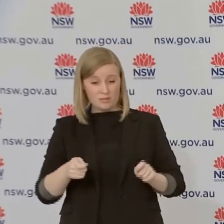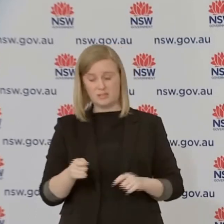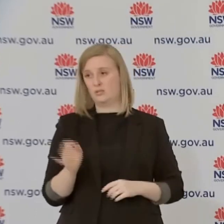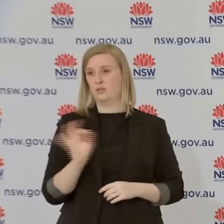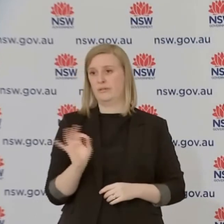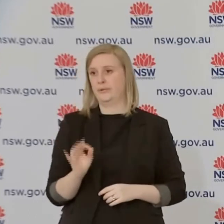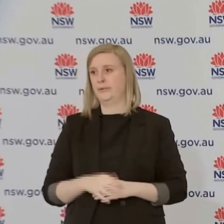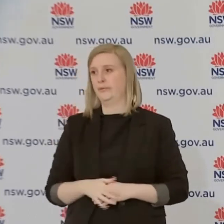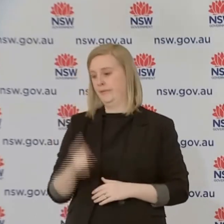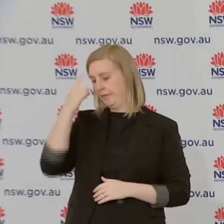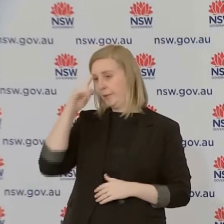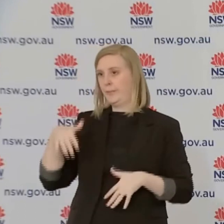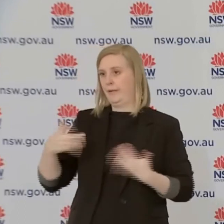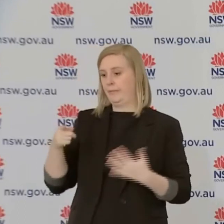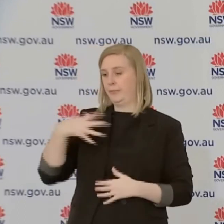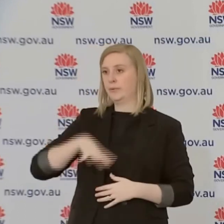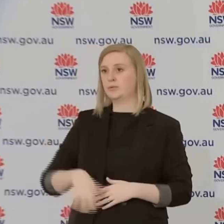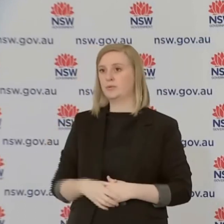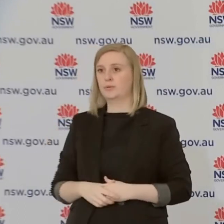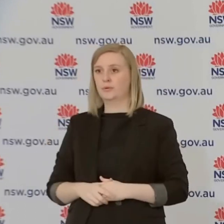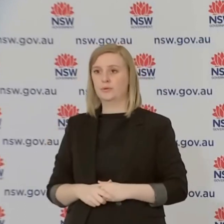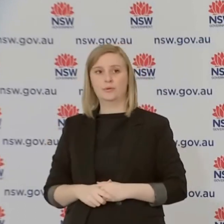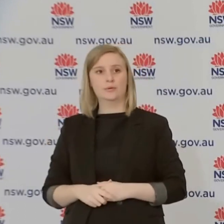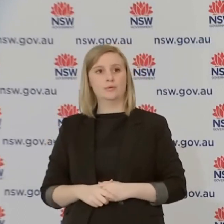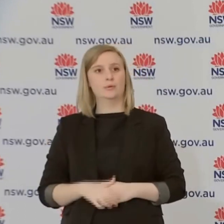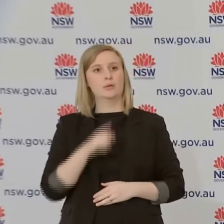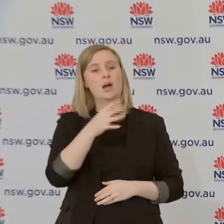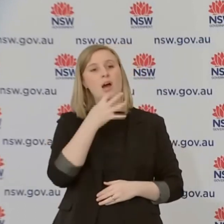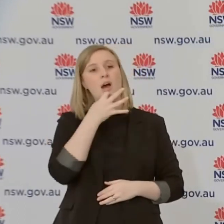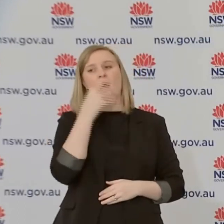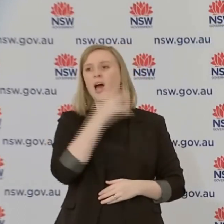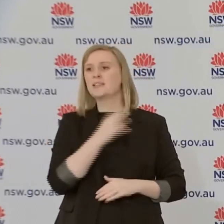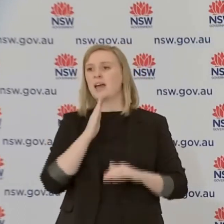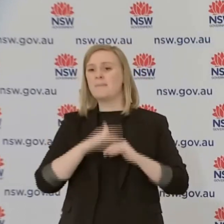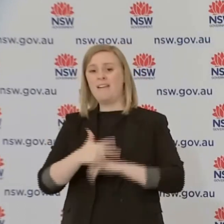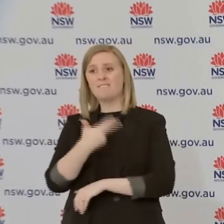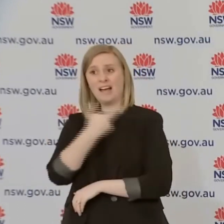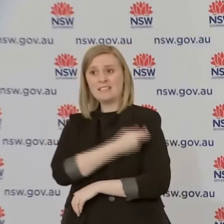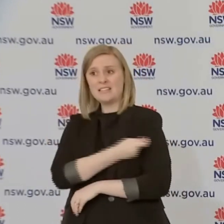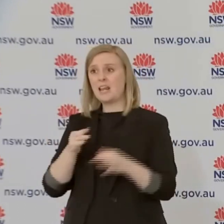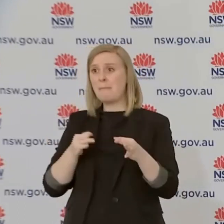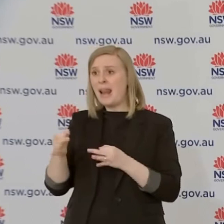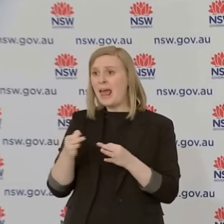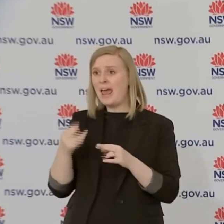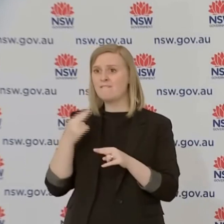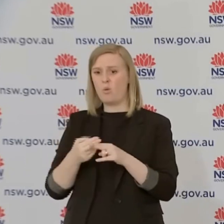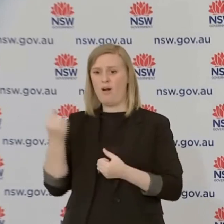determine whatever you want. Lucy. Just quickly, yes, on drive-through vaccines, can you tell us a bit more about that? And also in Lake